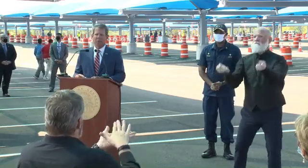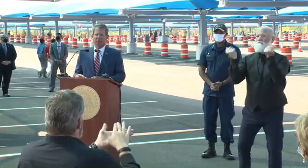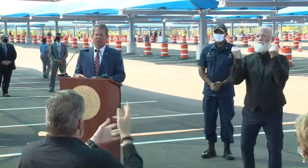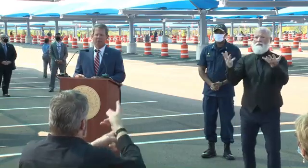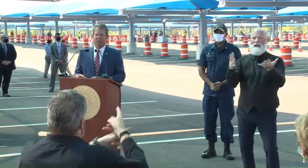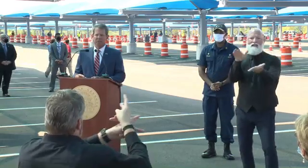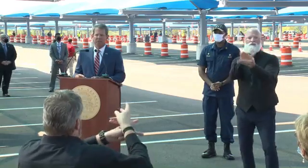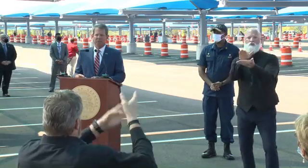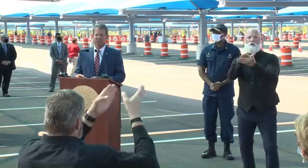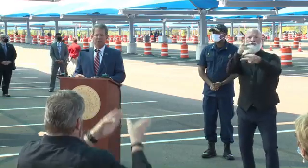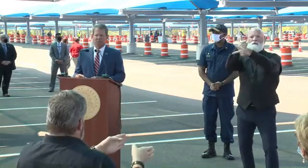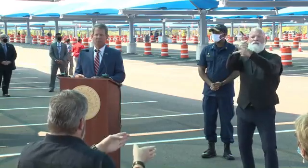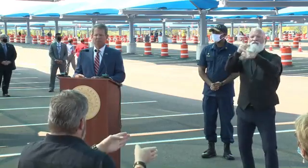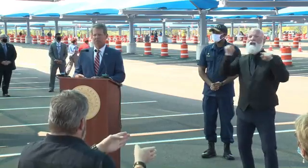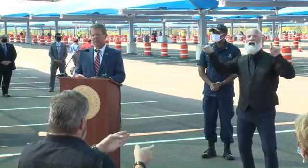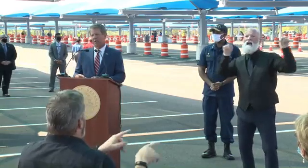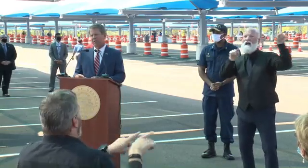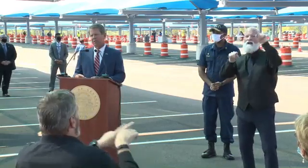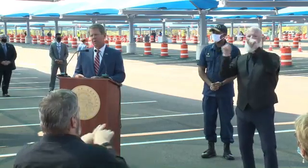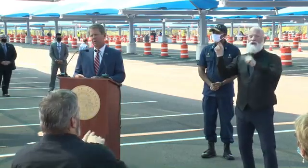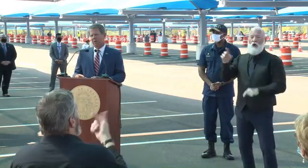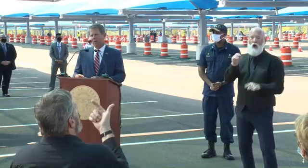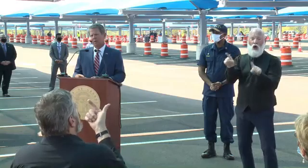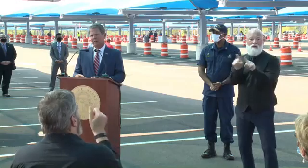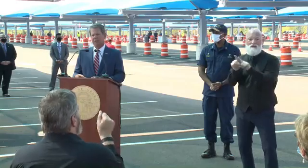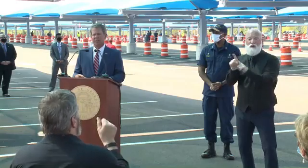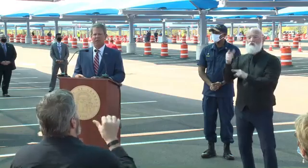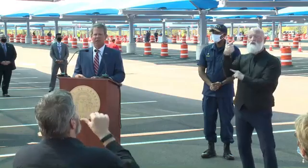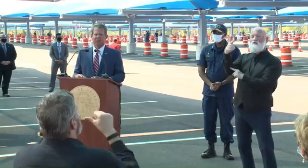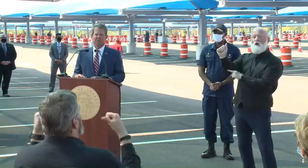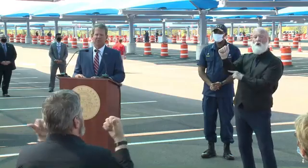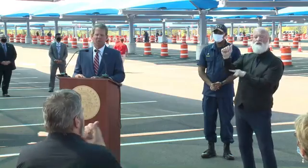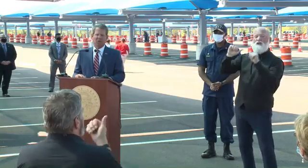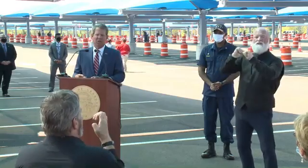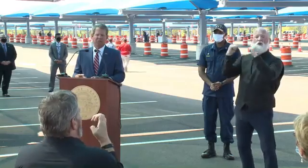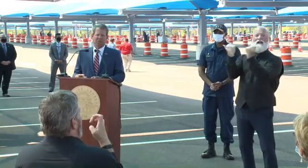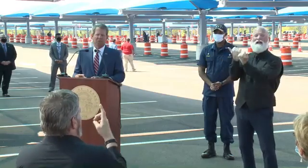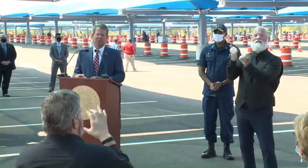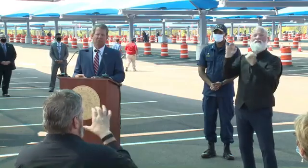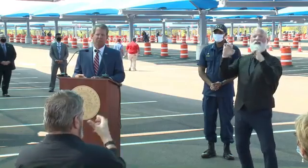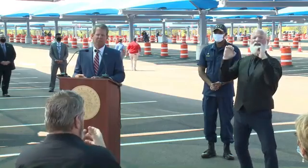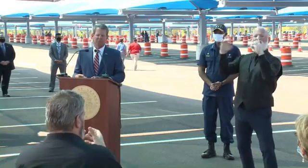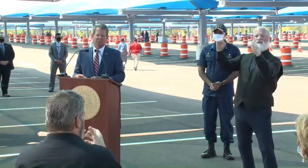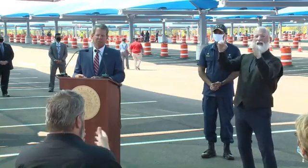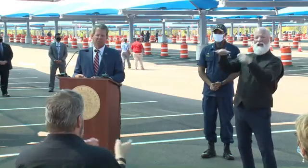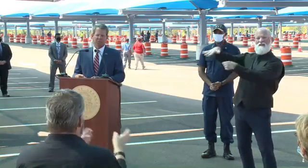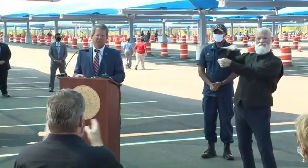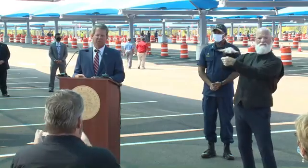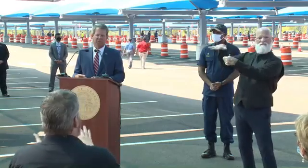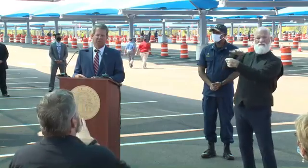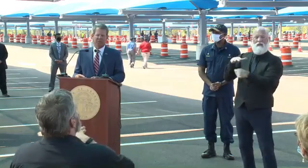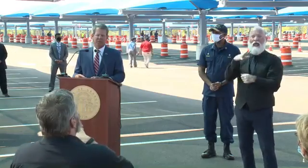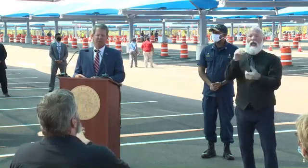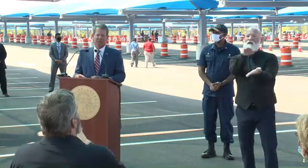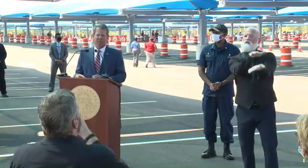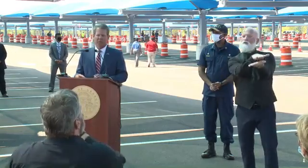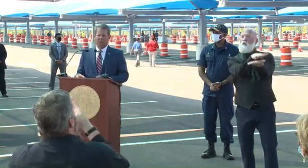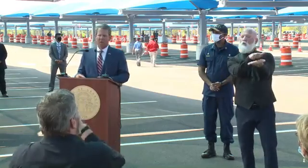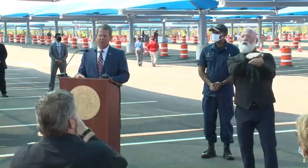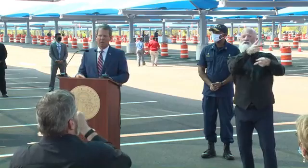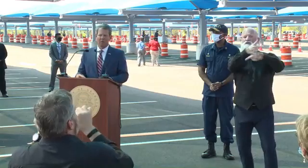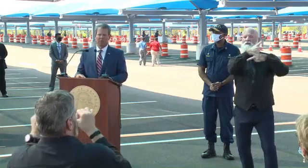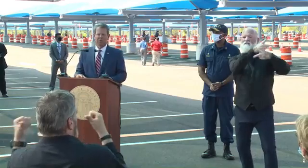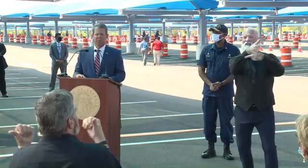this morning with the Georgia Association of Educators, as well as the School Superintendents Association